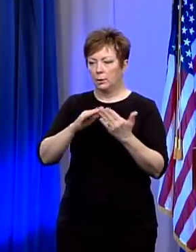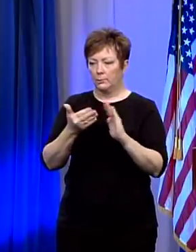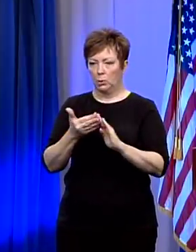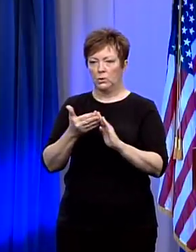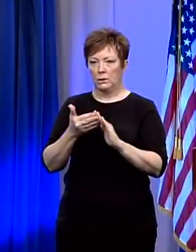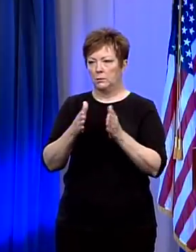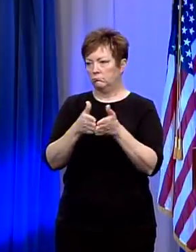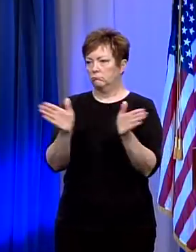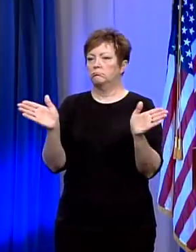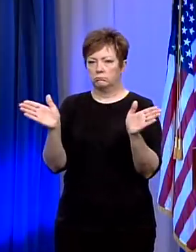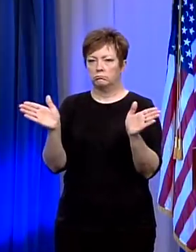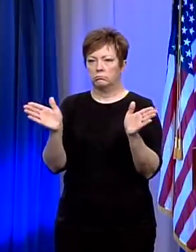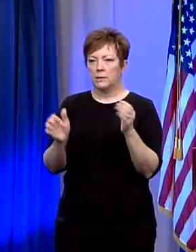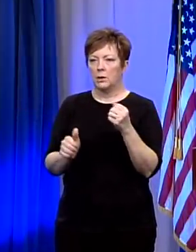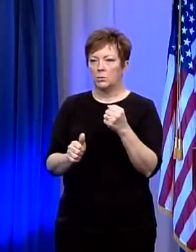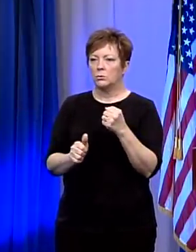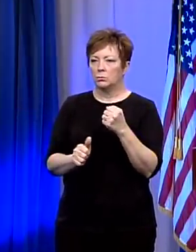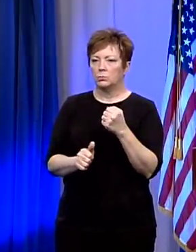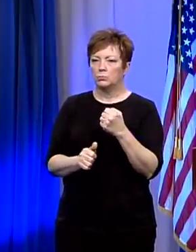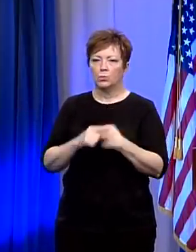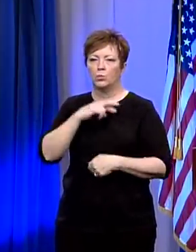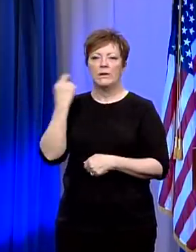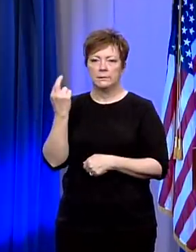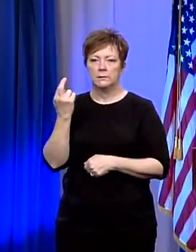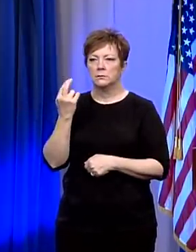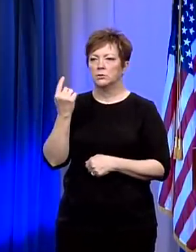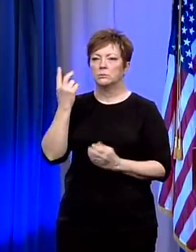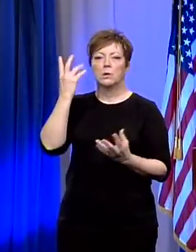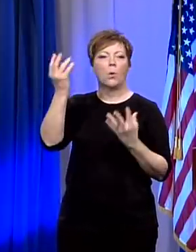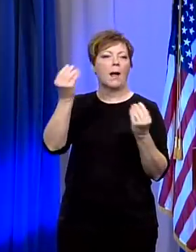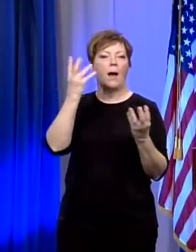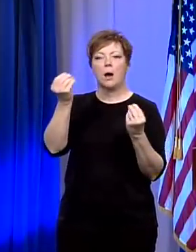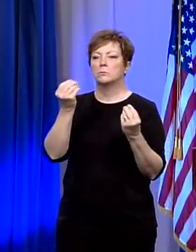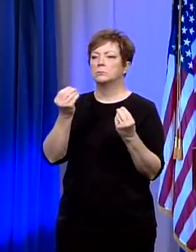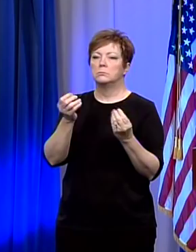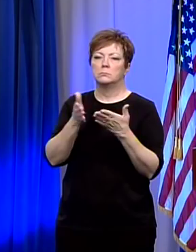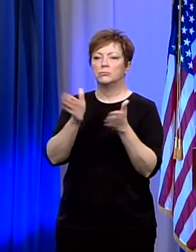is at risk for people. Just being out in public,